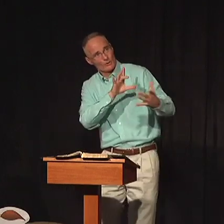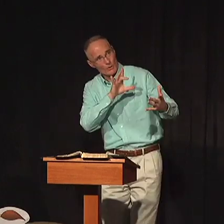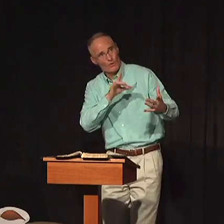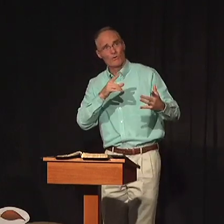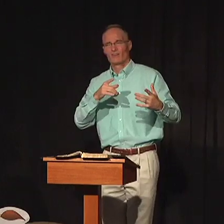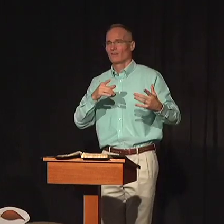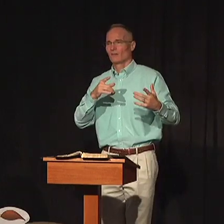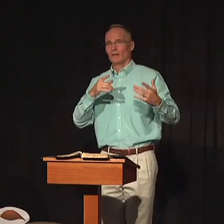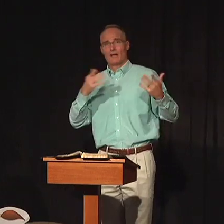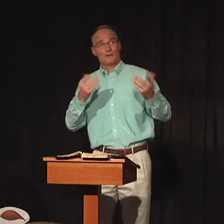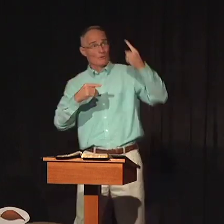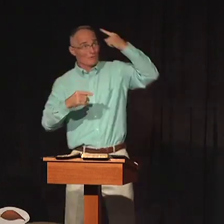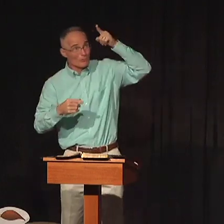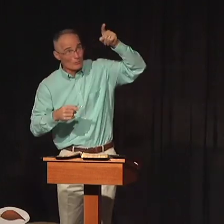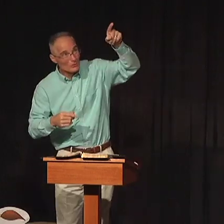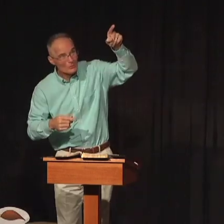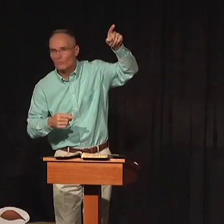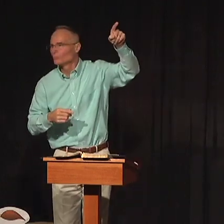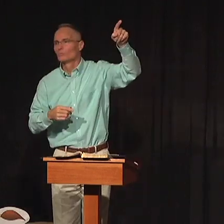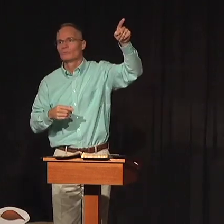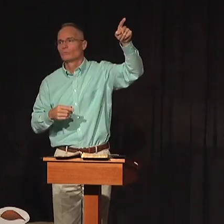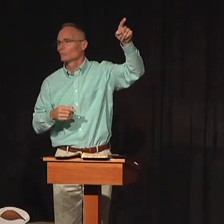I am here to let go. I am here for you.